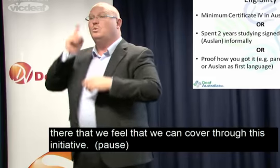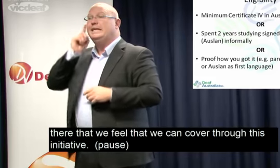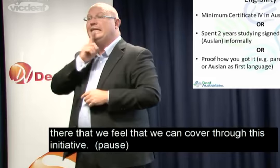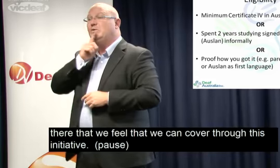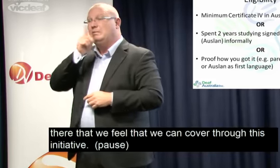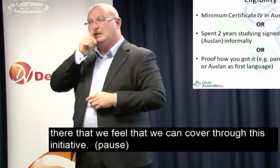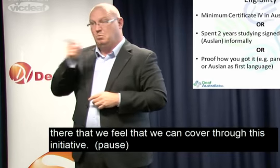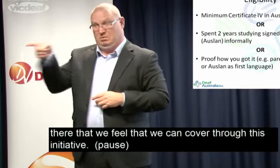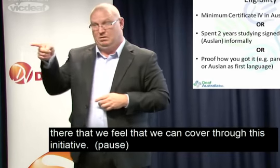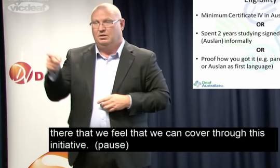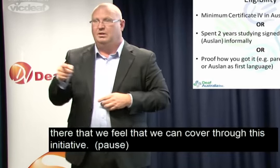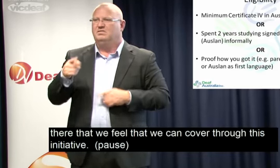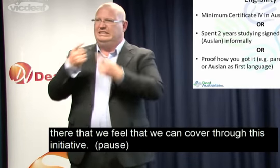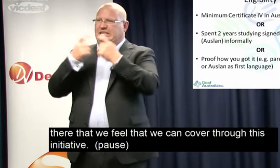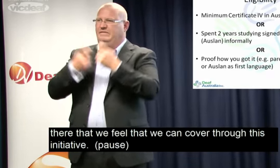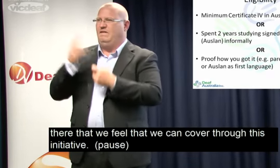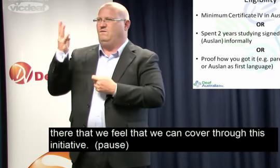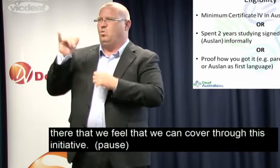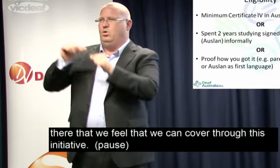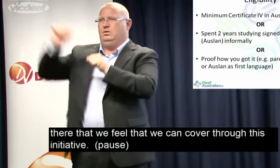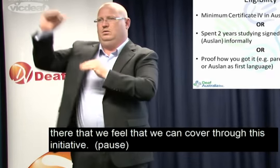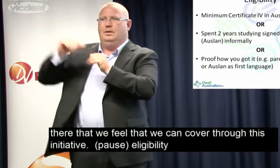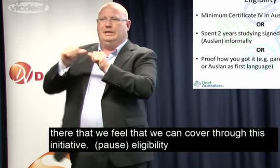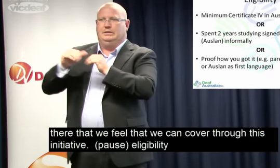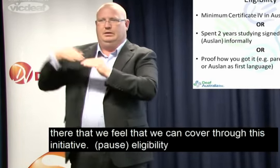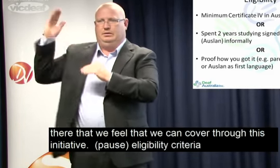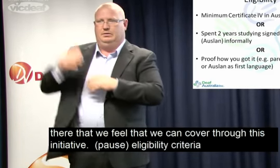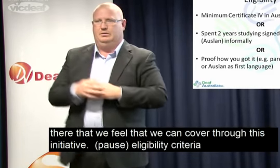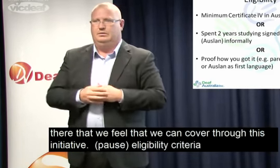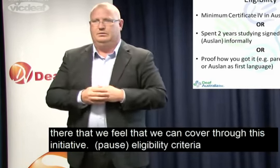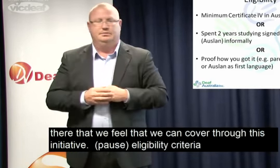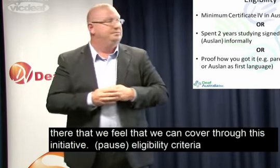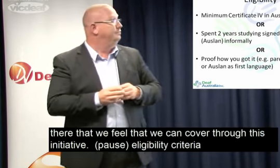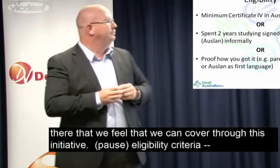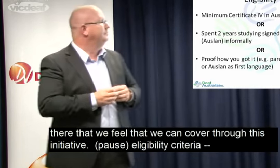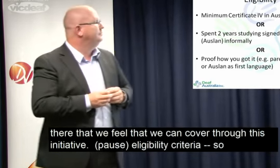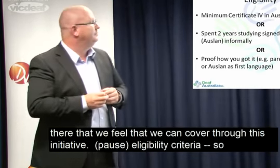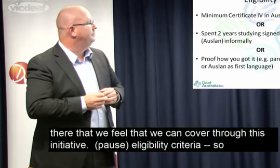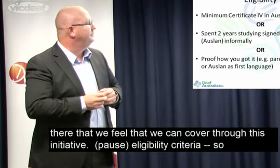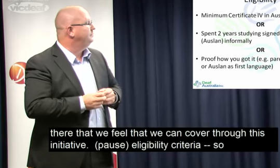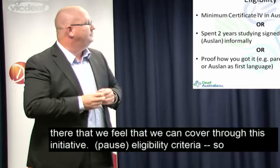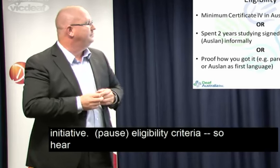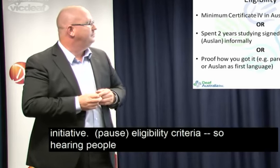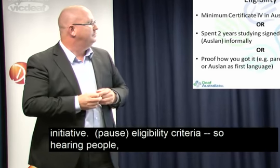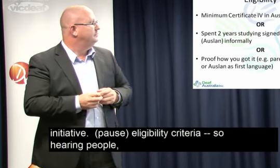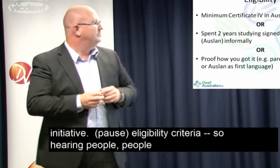The eligibility criteria, so for hearing people doing Cert 4 or better in Auslan.